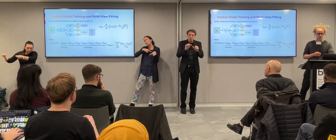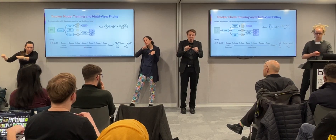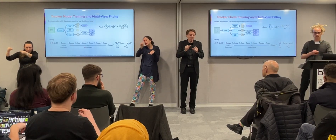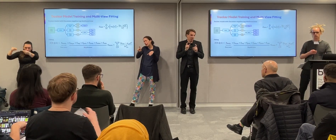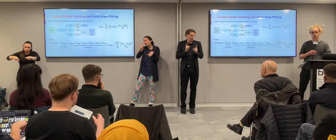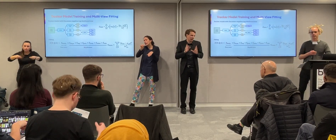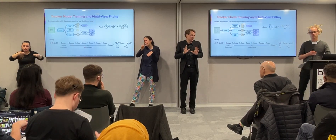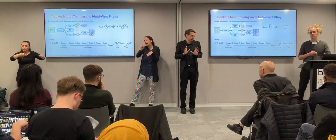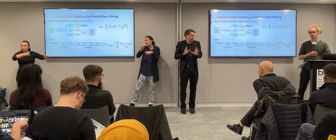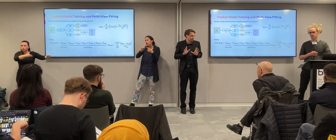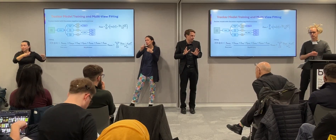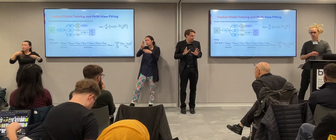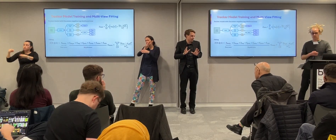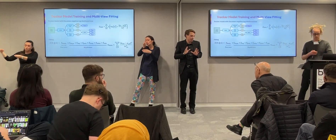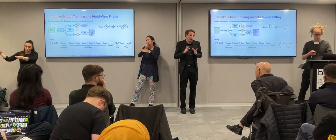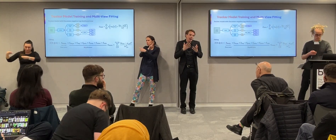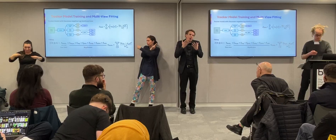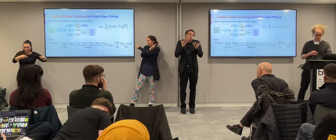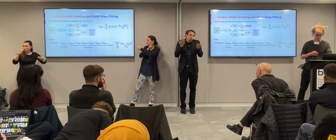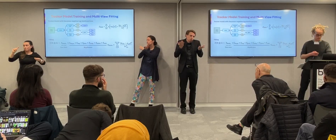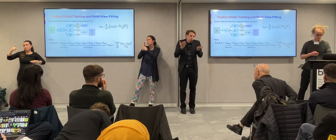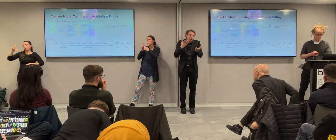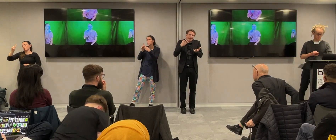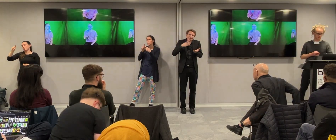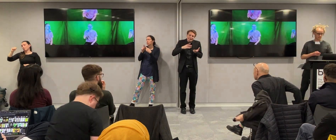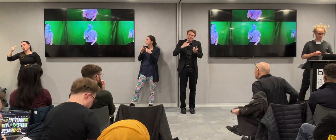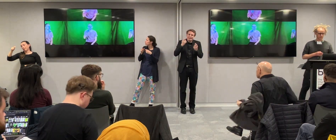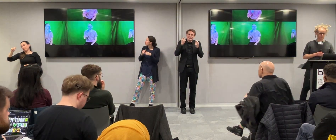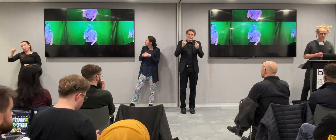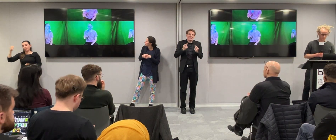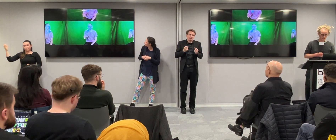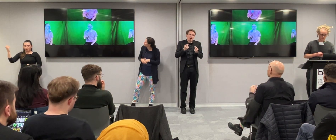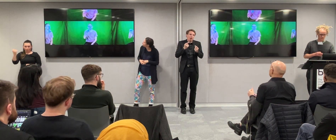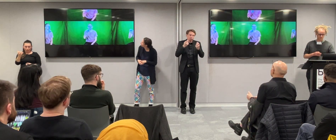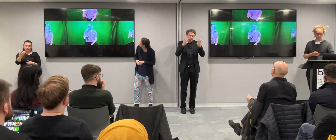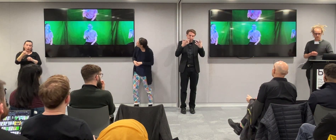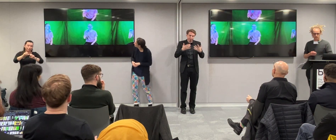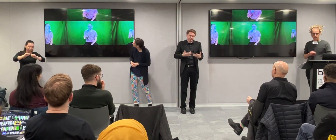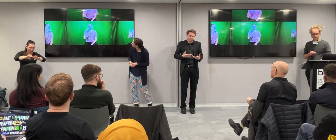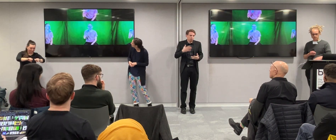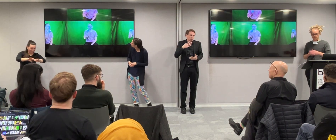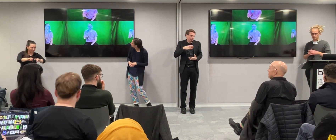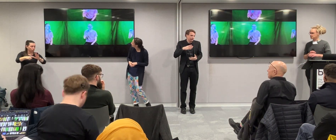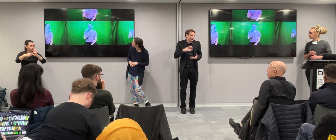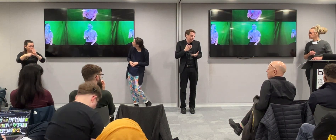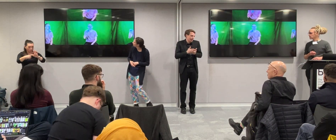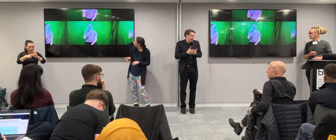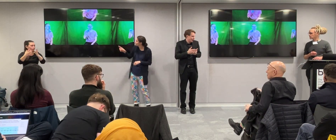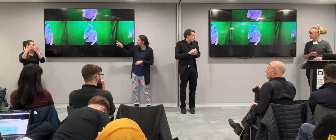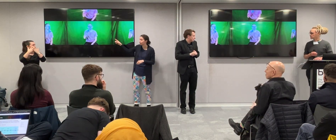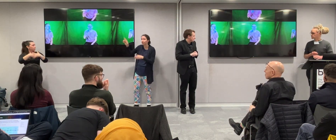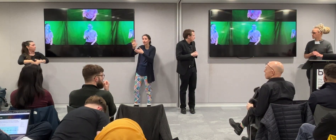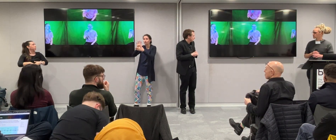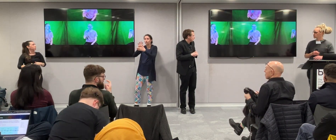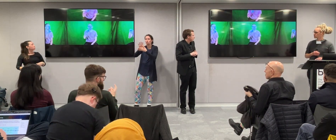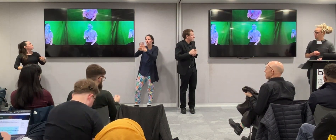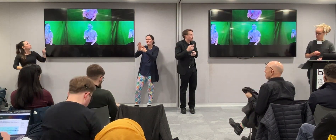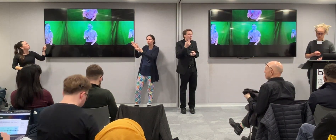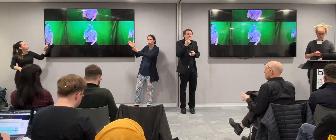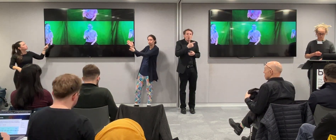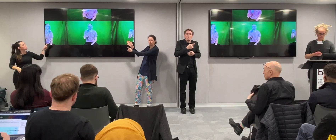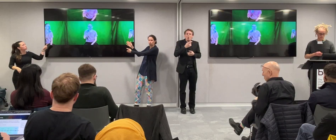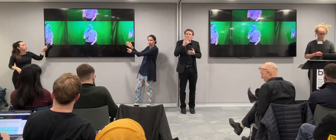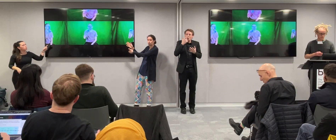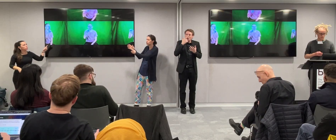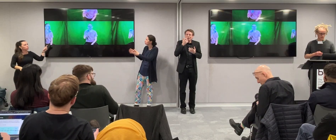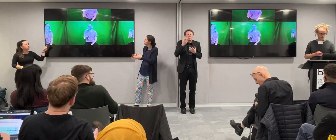to use it to get to these representations that we can then synthesize. And in this video, I'll just show you